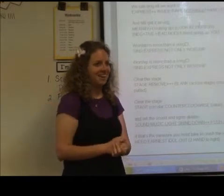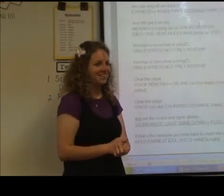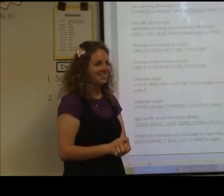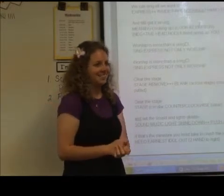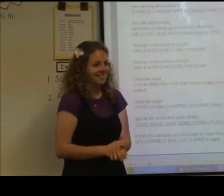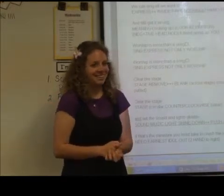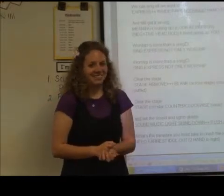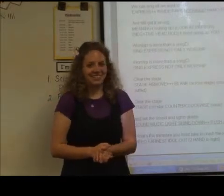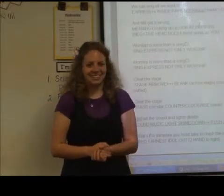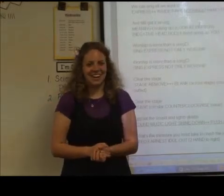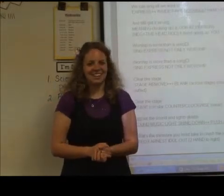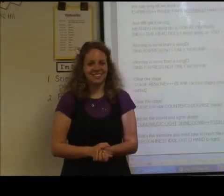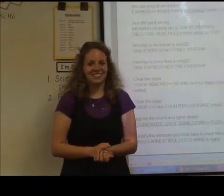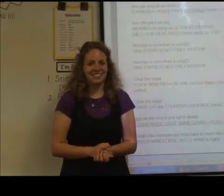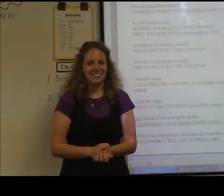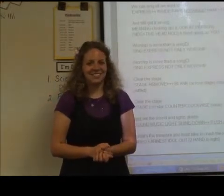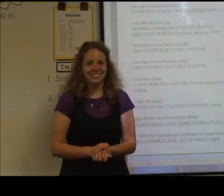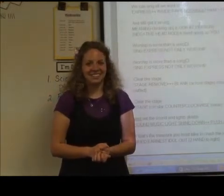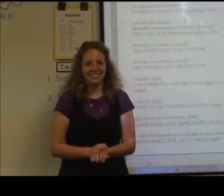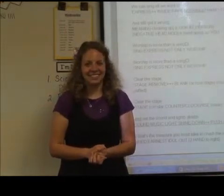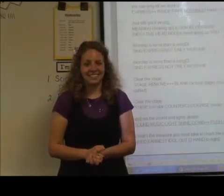Okay, you guys ready to try it with this song?